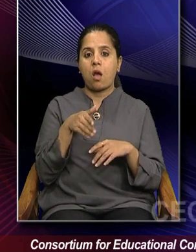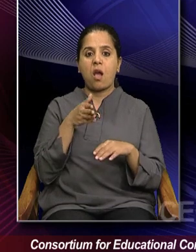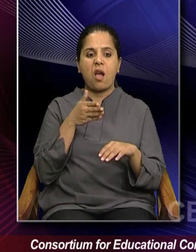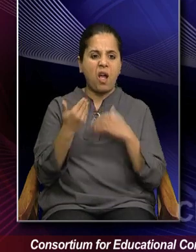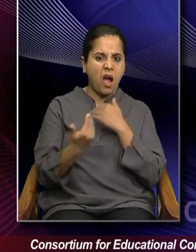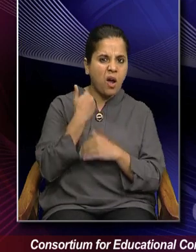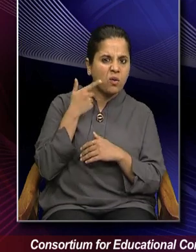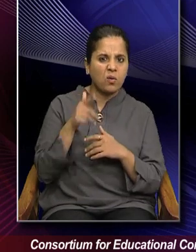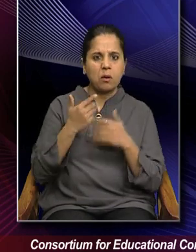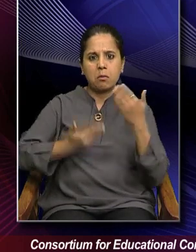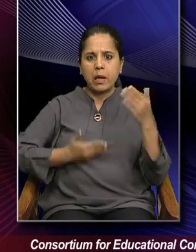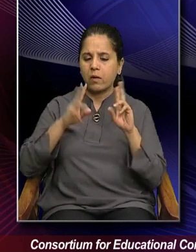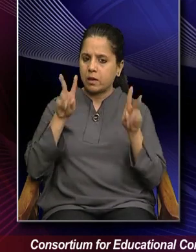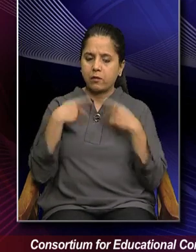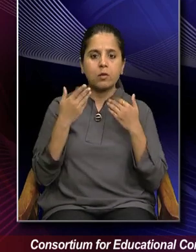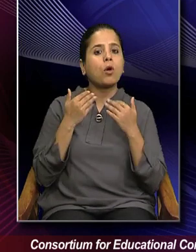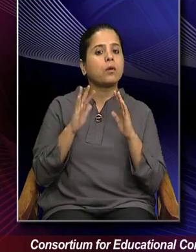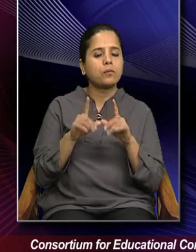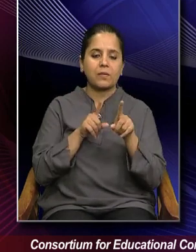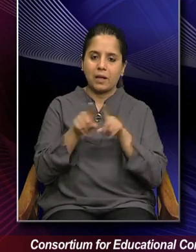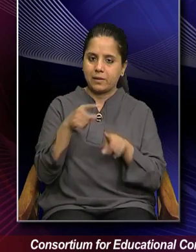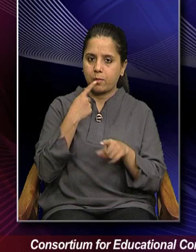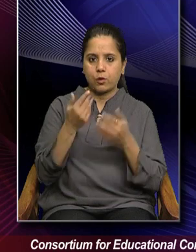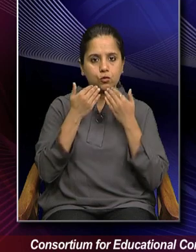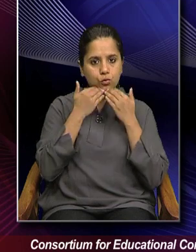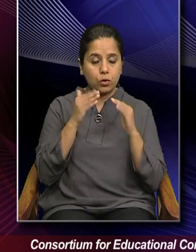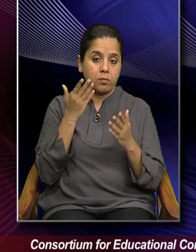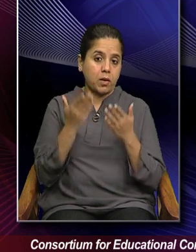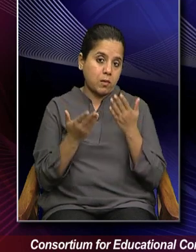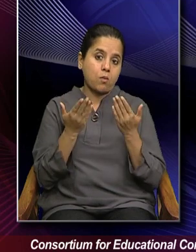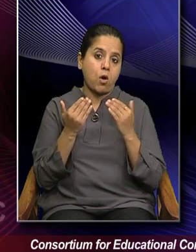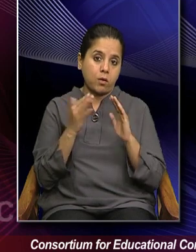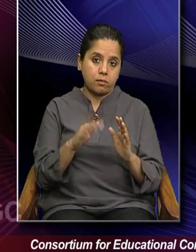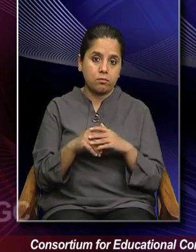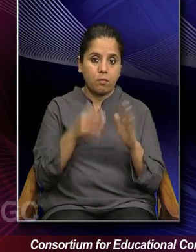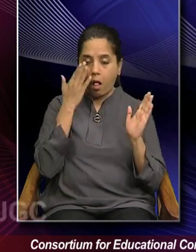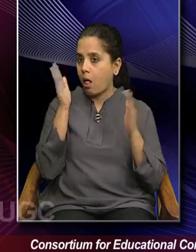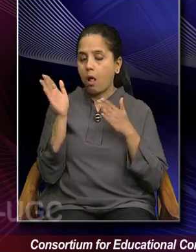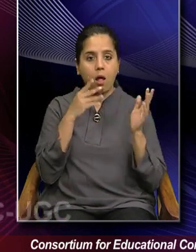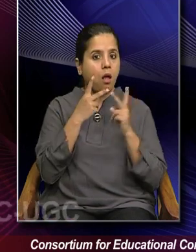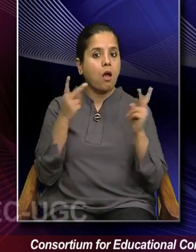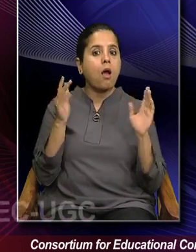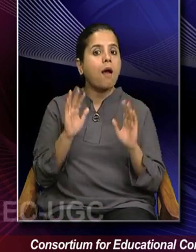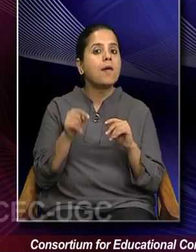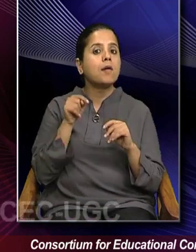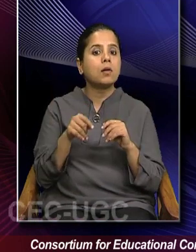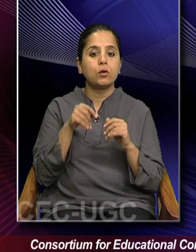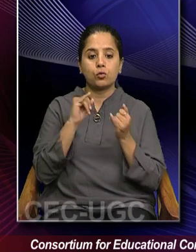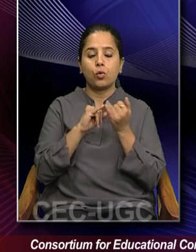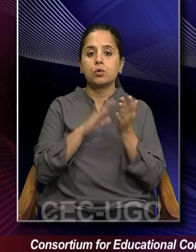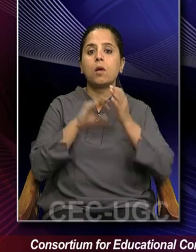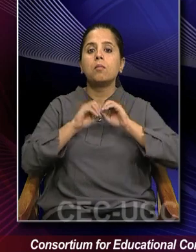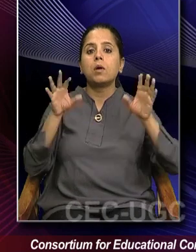behavior. For example, the students may get distracted by the social